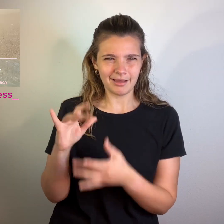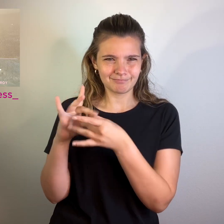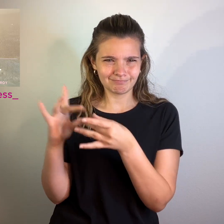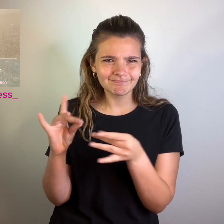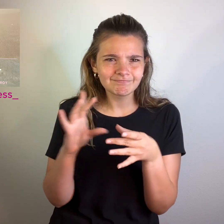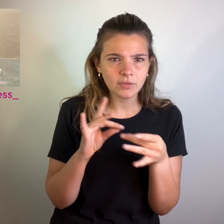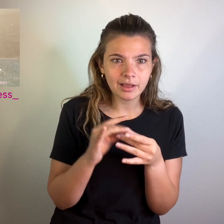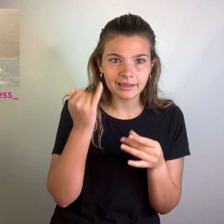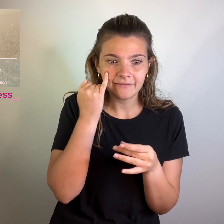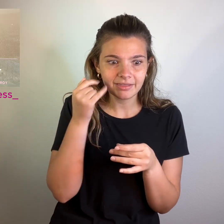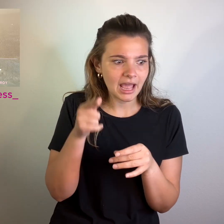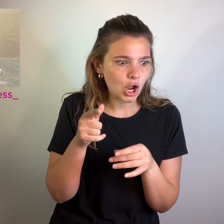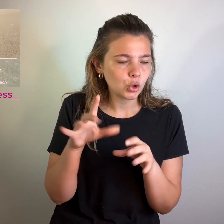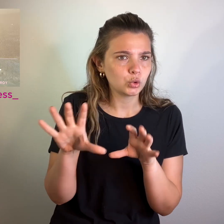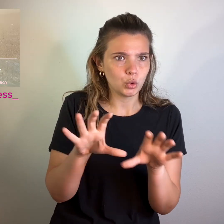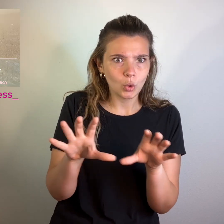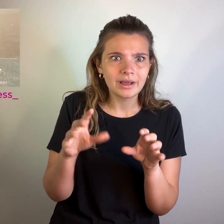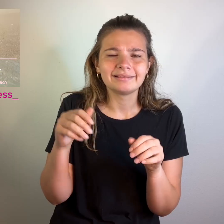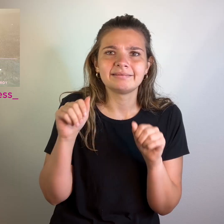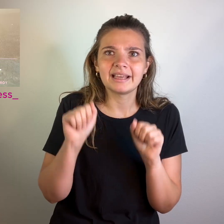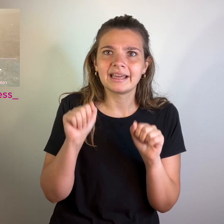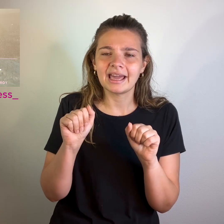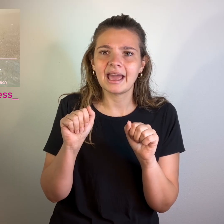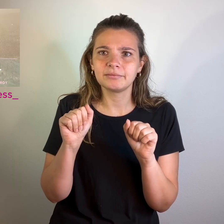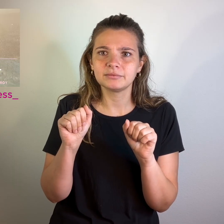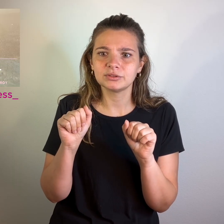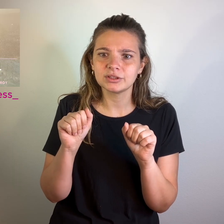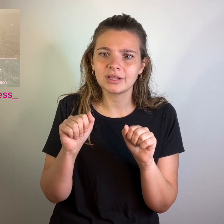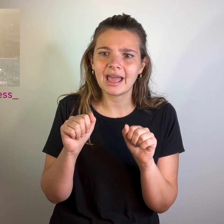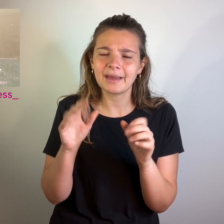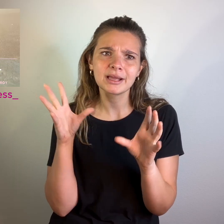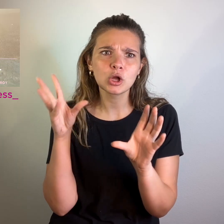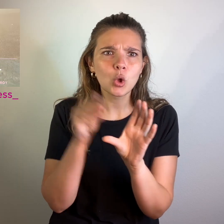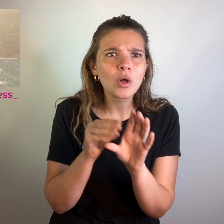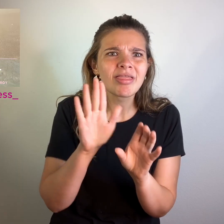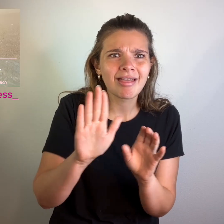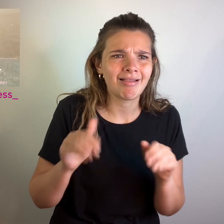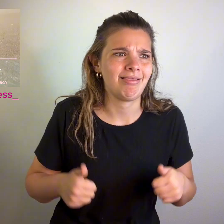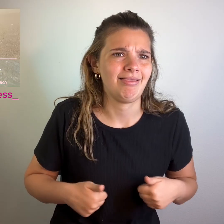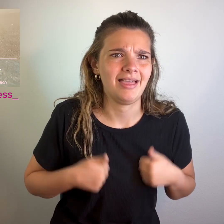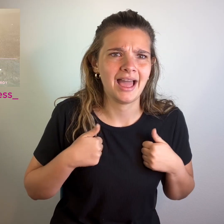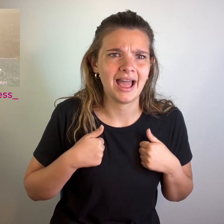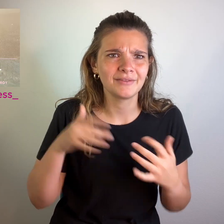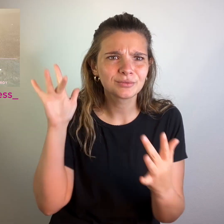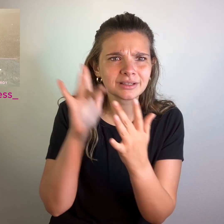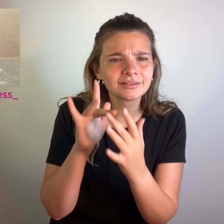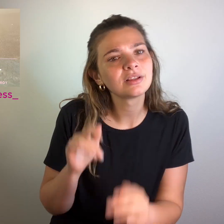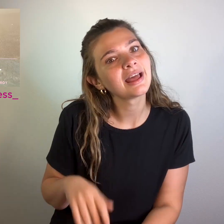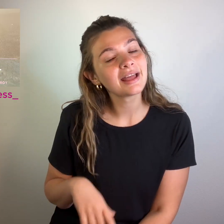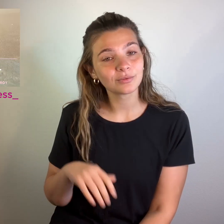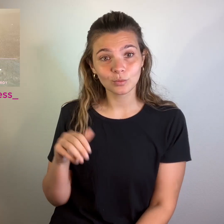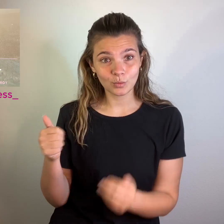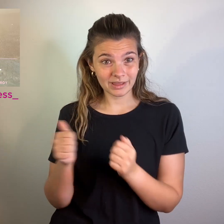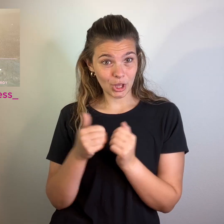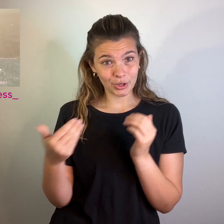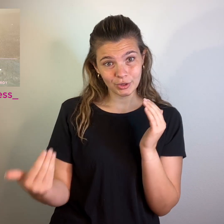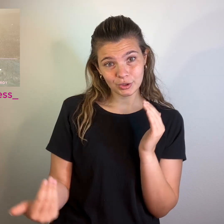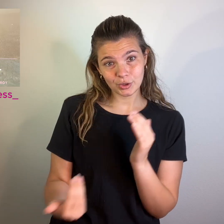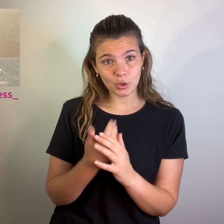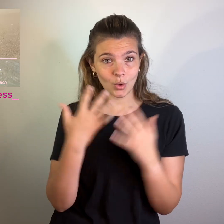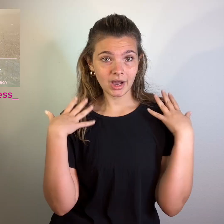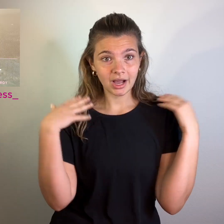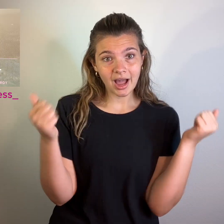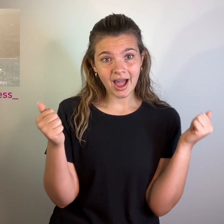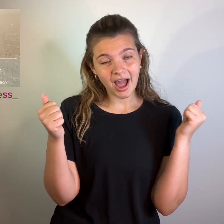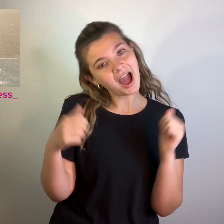actually doing, being active in their lives. I actually did this with one of my new confident babes. She joined the collective,